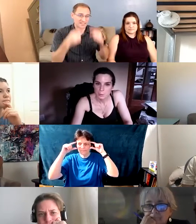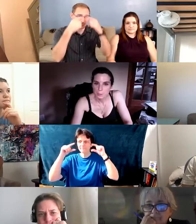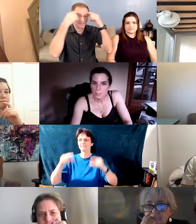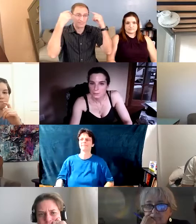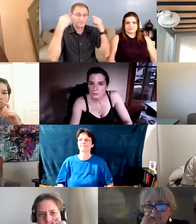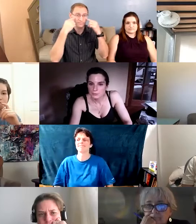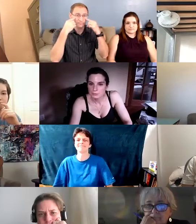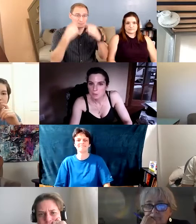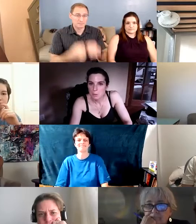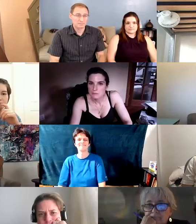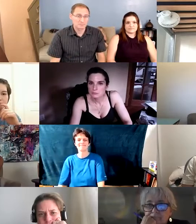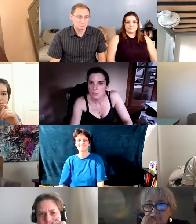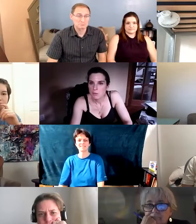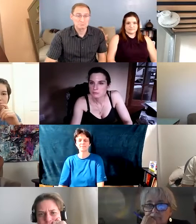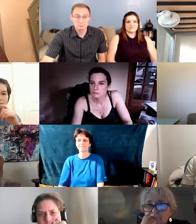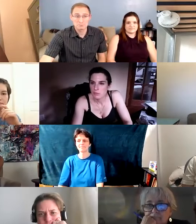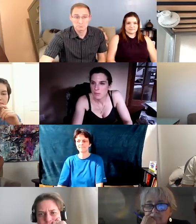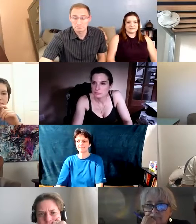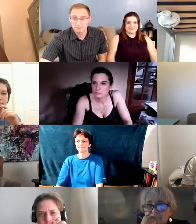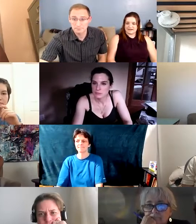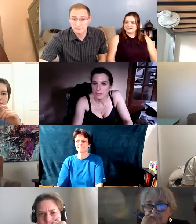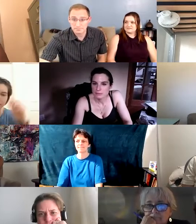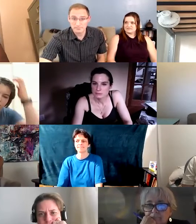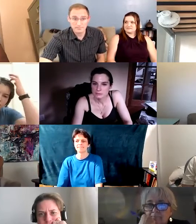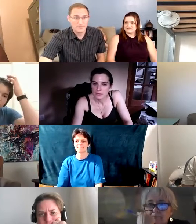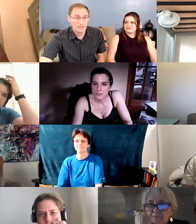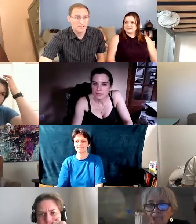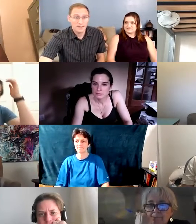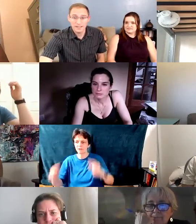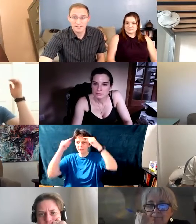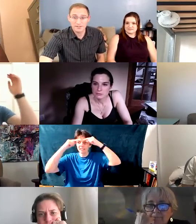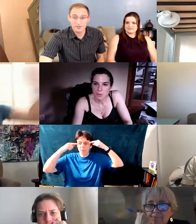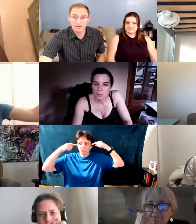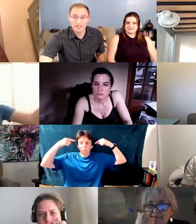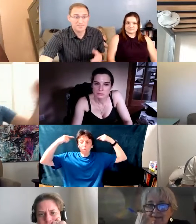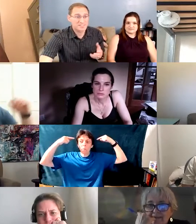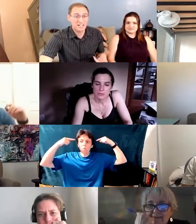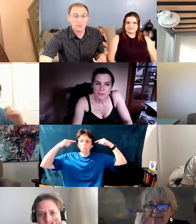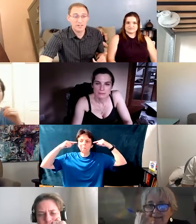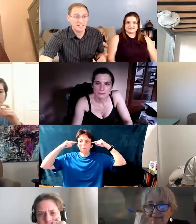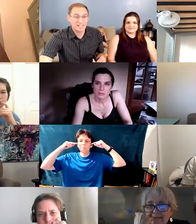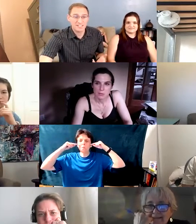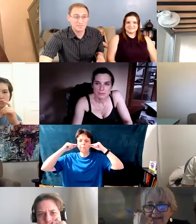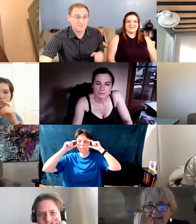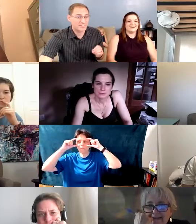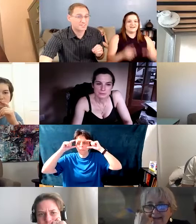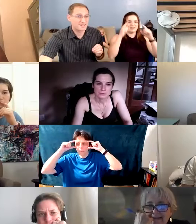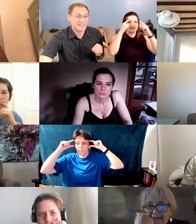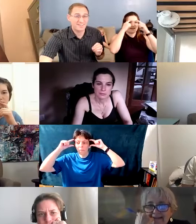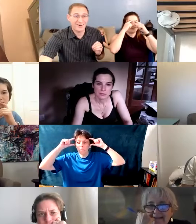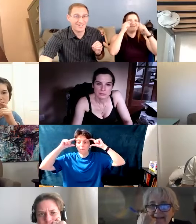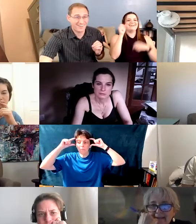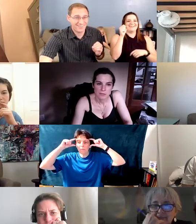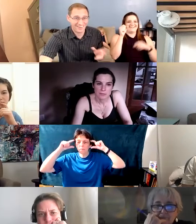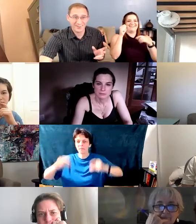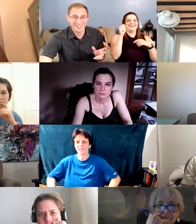For glasses. Mm-hmm. Yeah. Yeah, so CL1 hand shape, you'll see